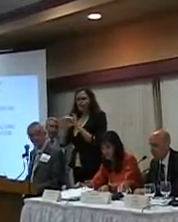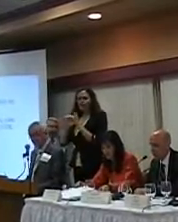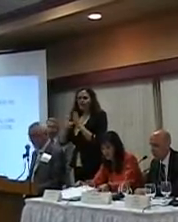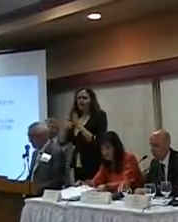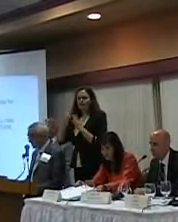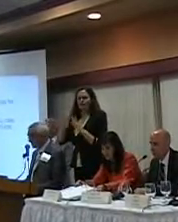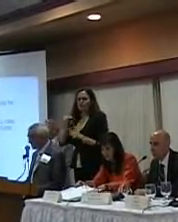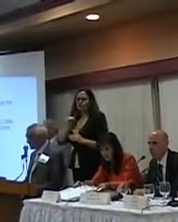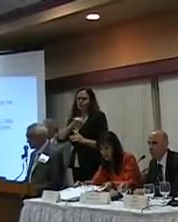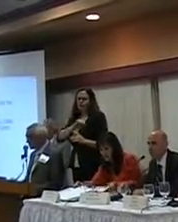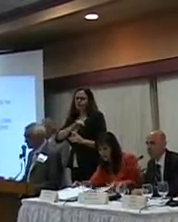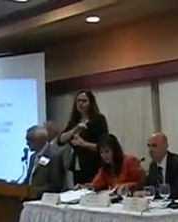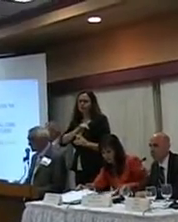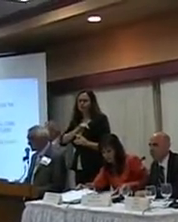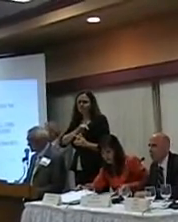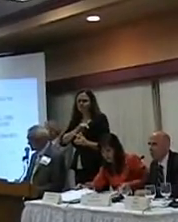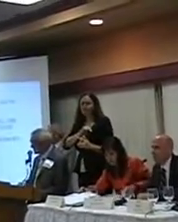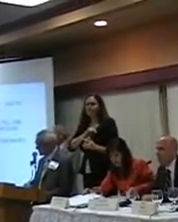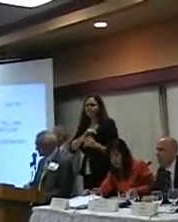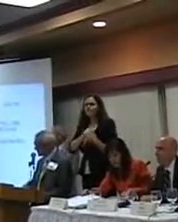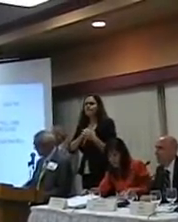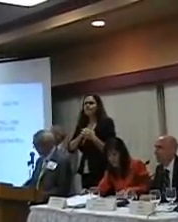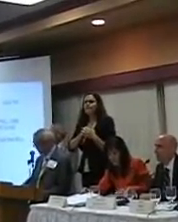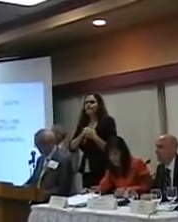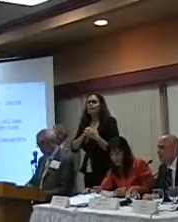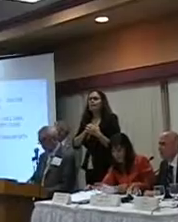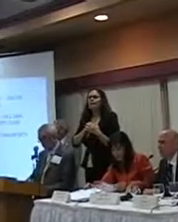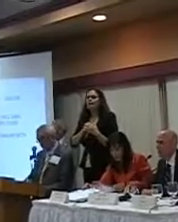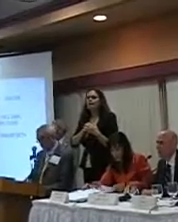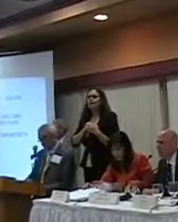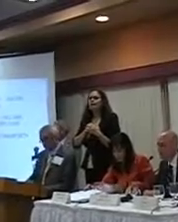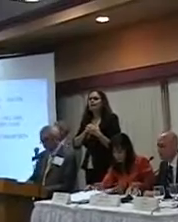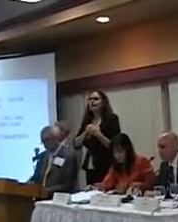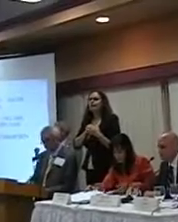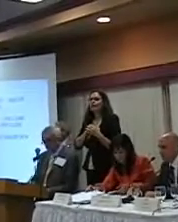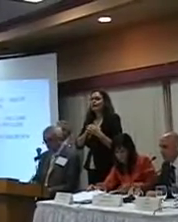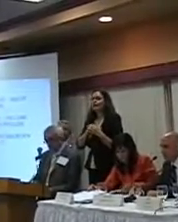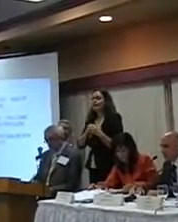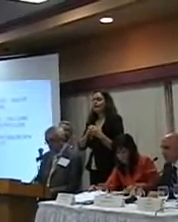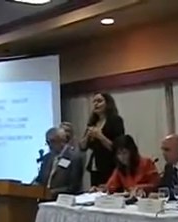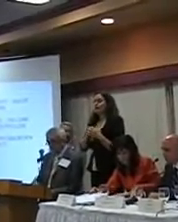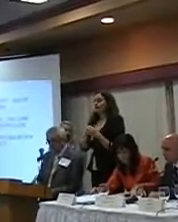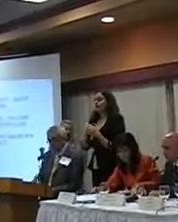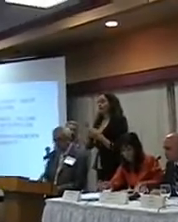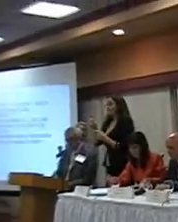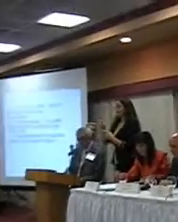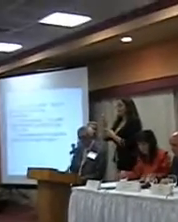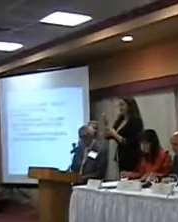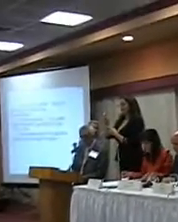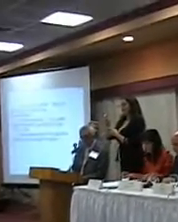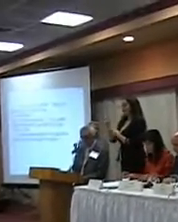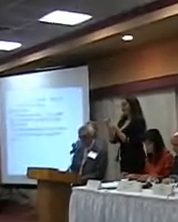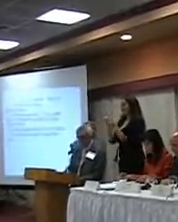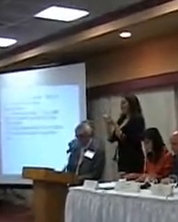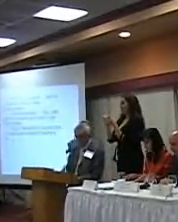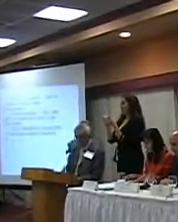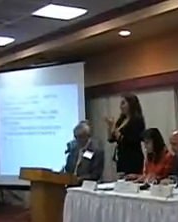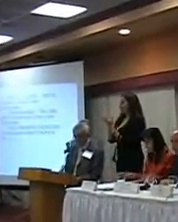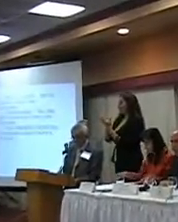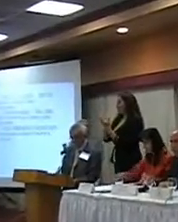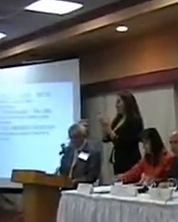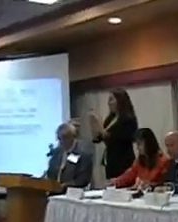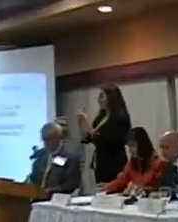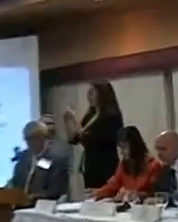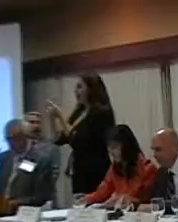think without dealing with this issue, any disability rights is lip service. We